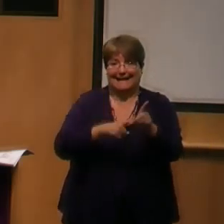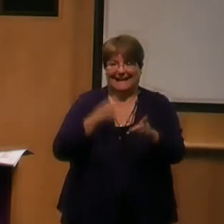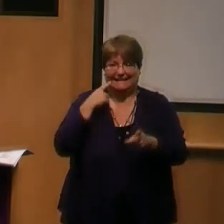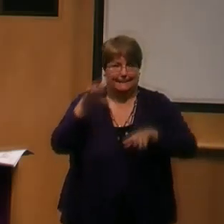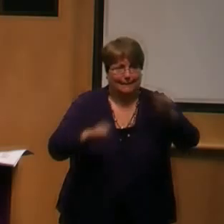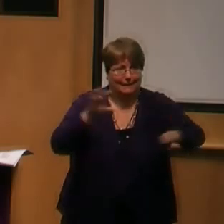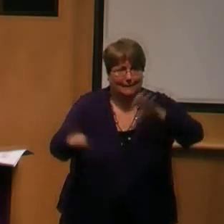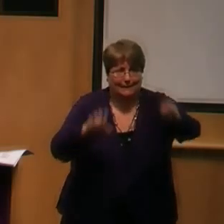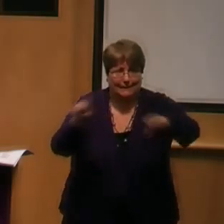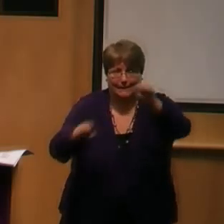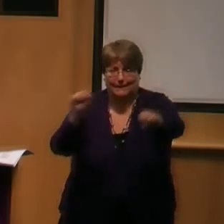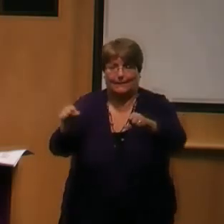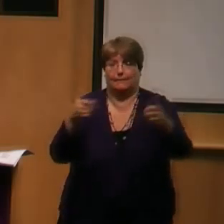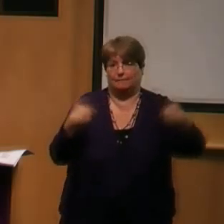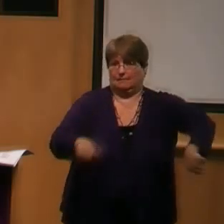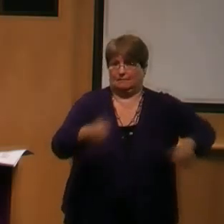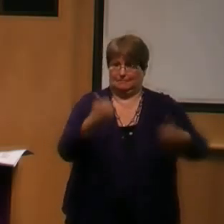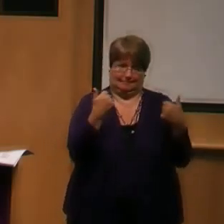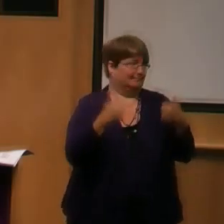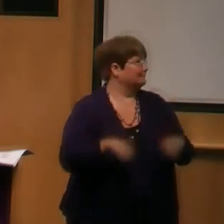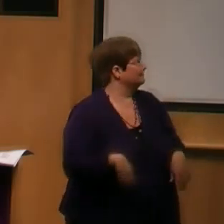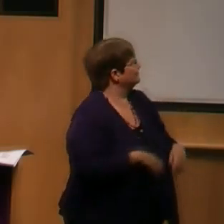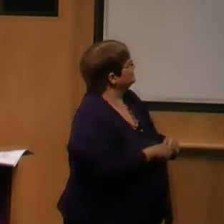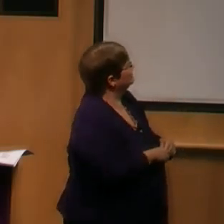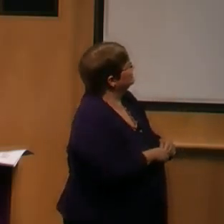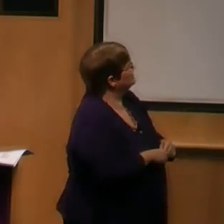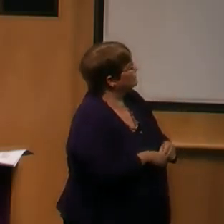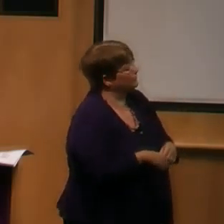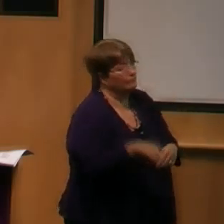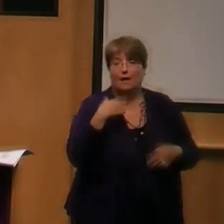the hardest. The second year, we sort of catching up really on our targets.